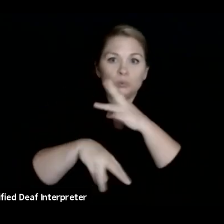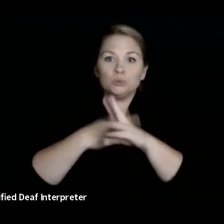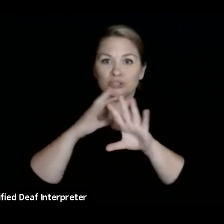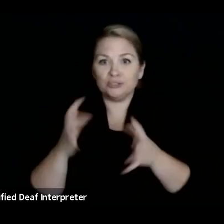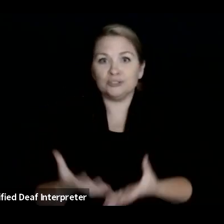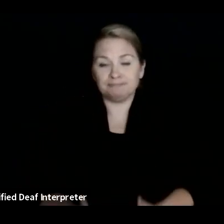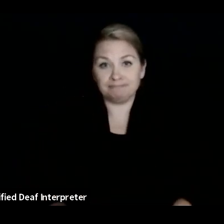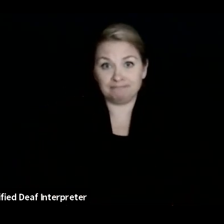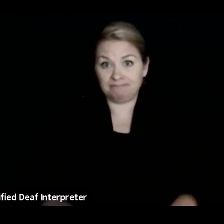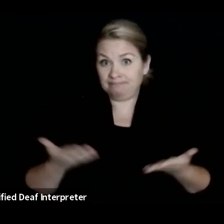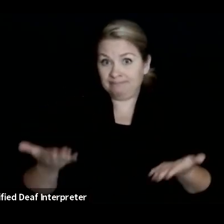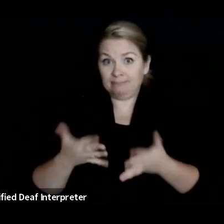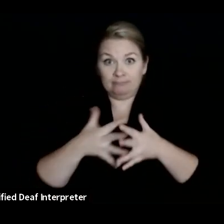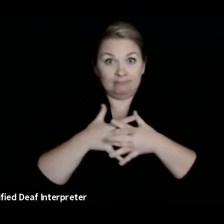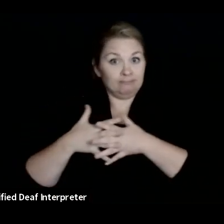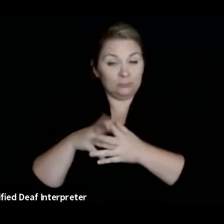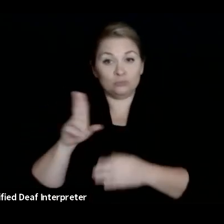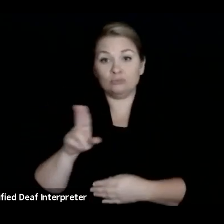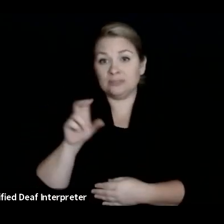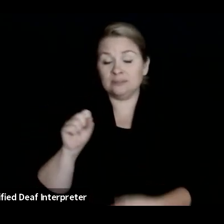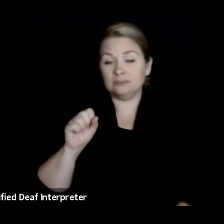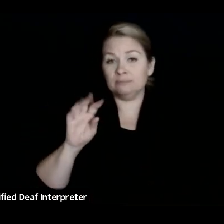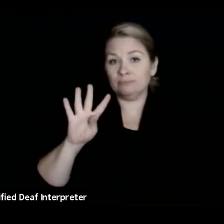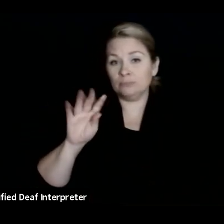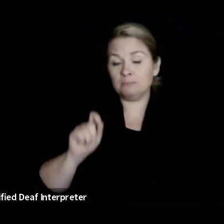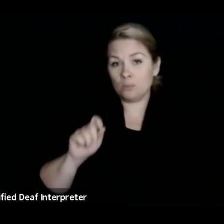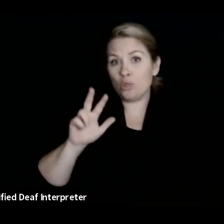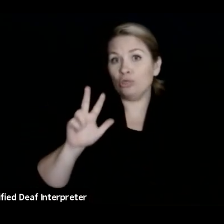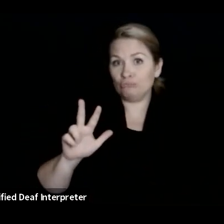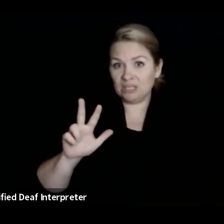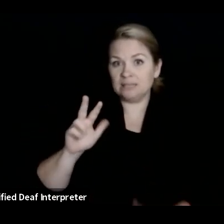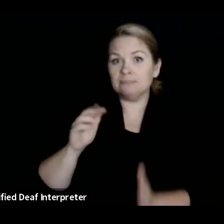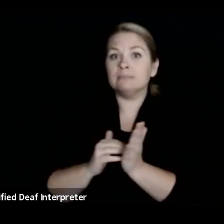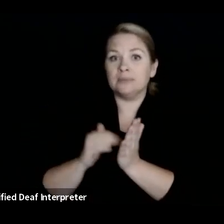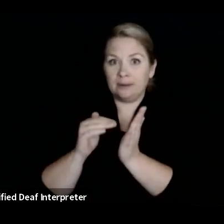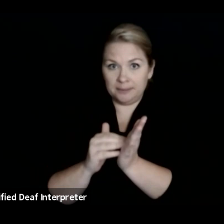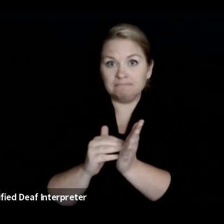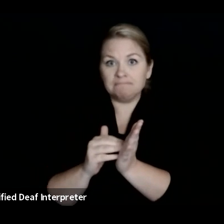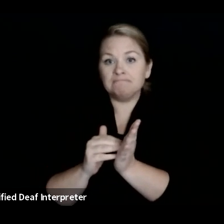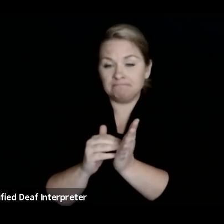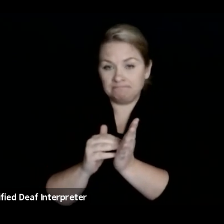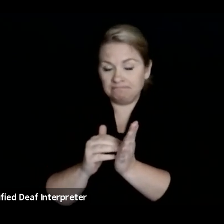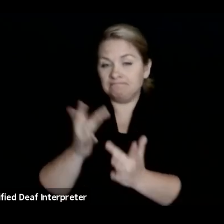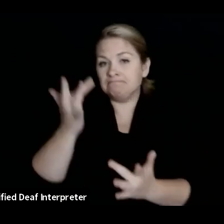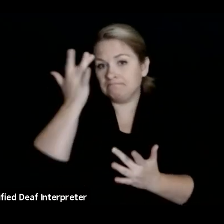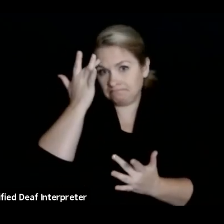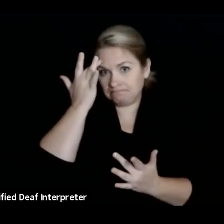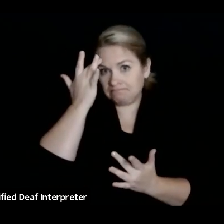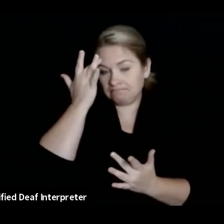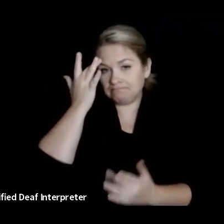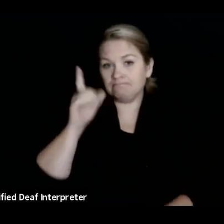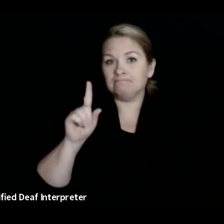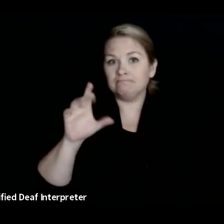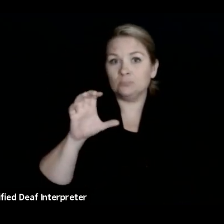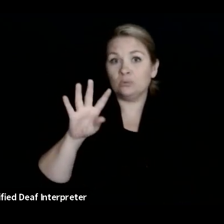and 149,000 deaths. In Minnesota today, we're reporting